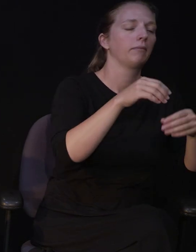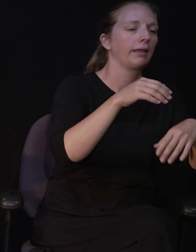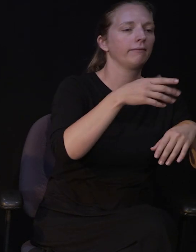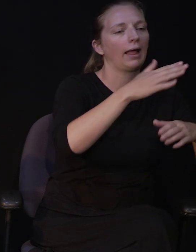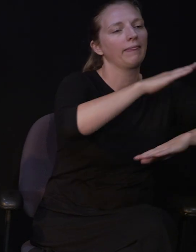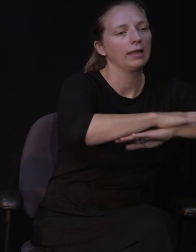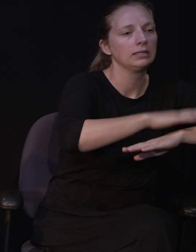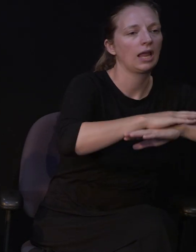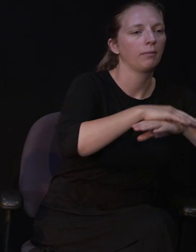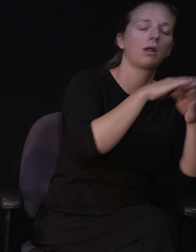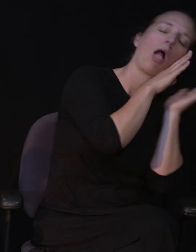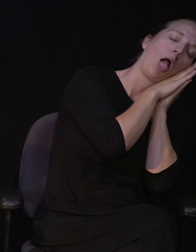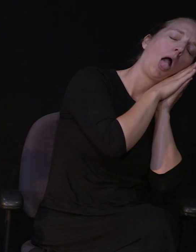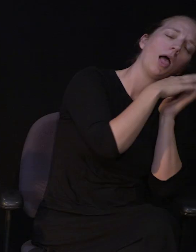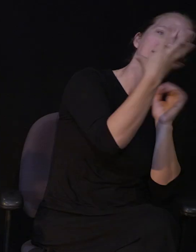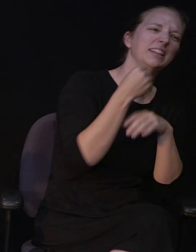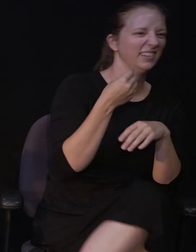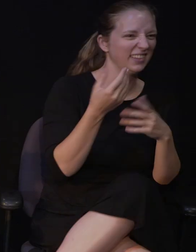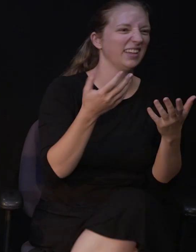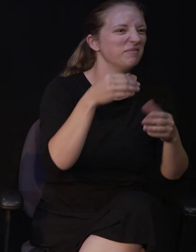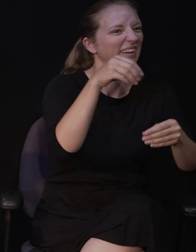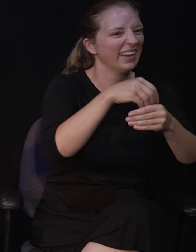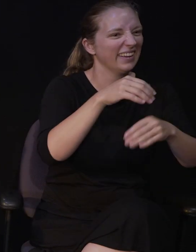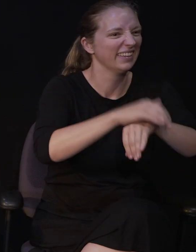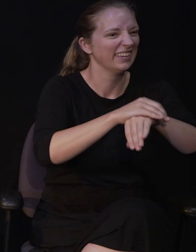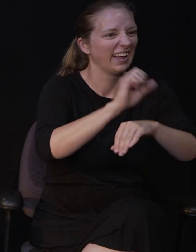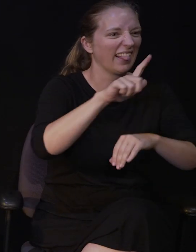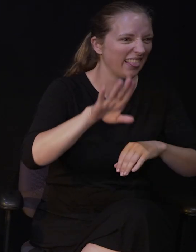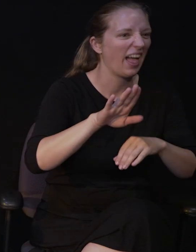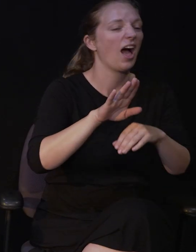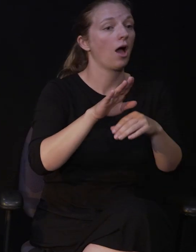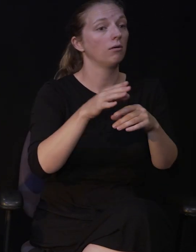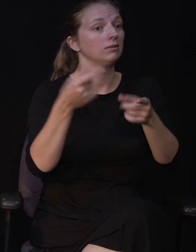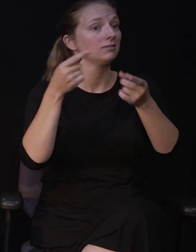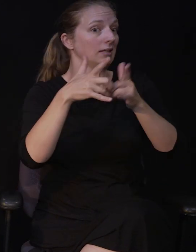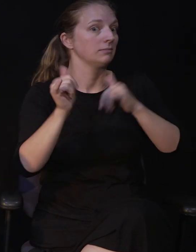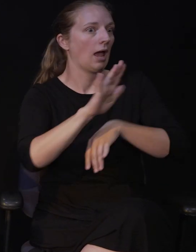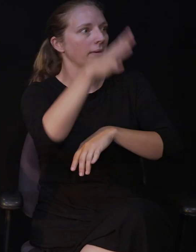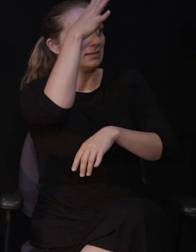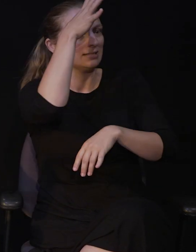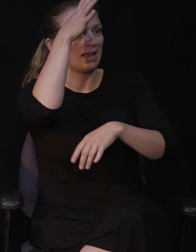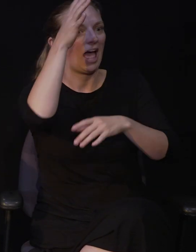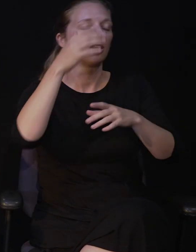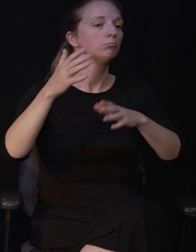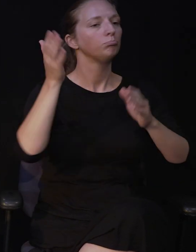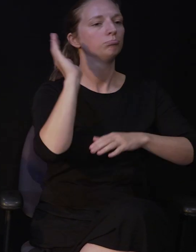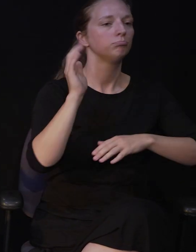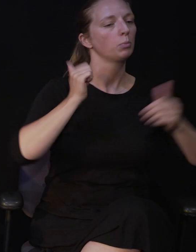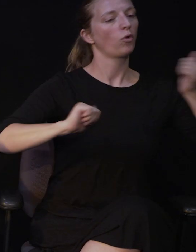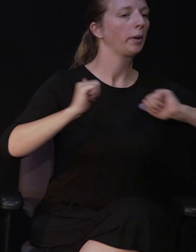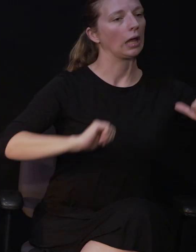was, it's so cute, I know. Sometimes sometimes I'd like, show me the tablecloth trick. Just kidding. And sometimes it'd be